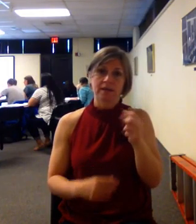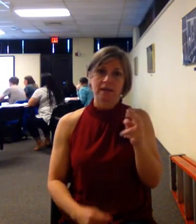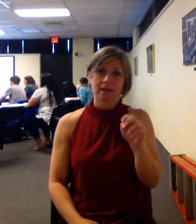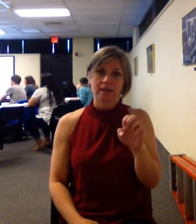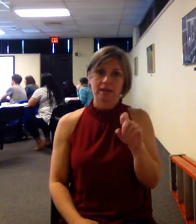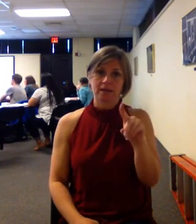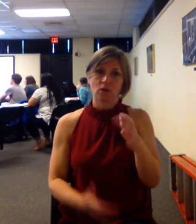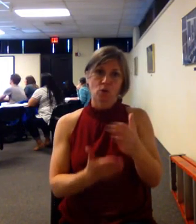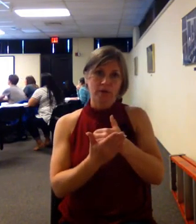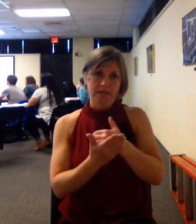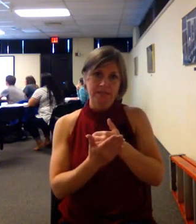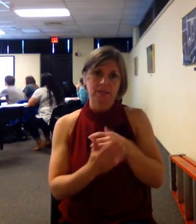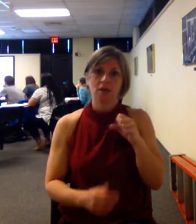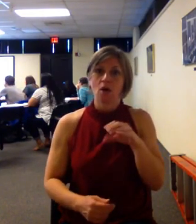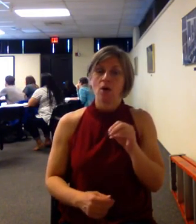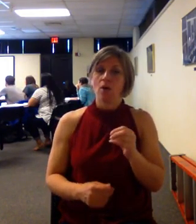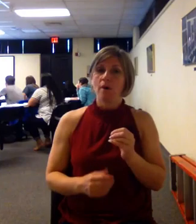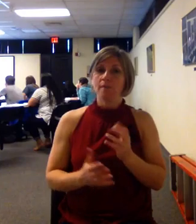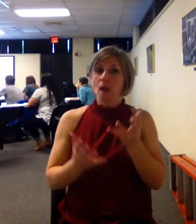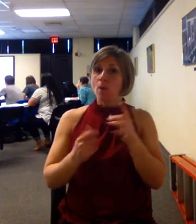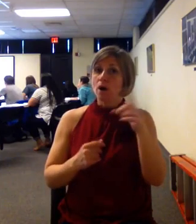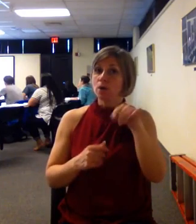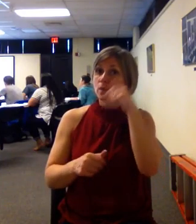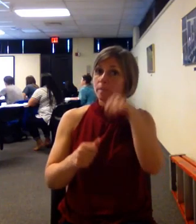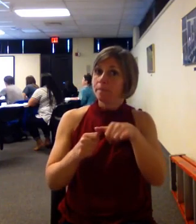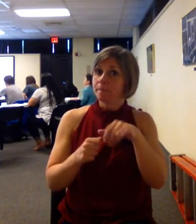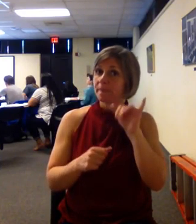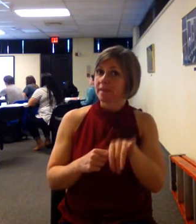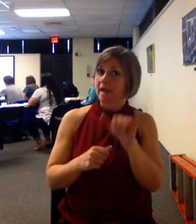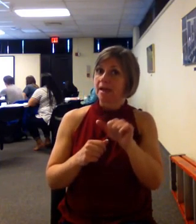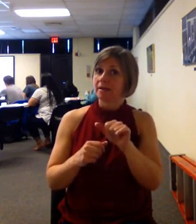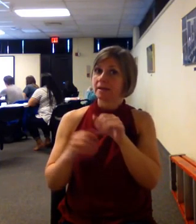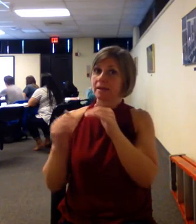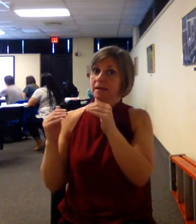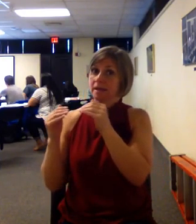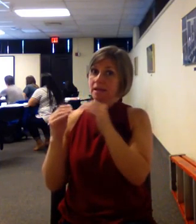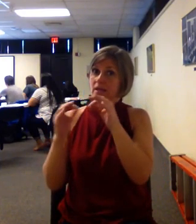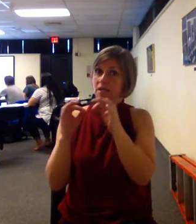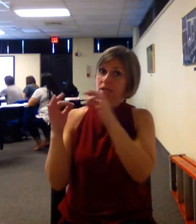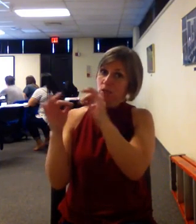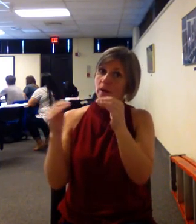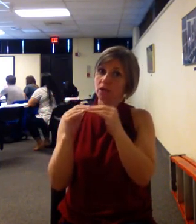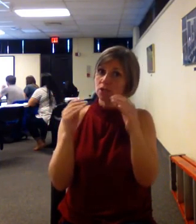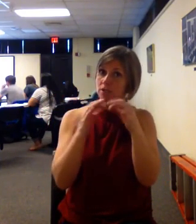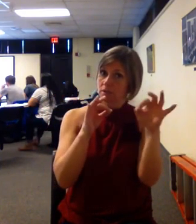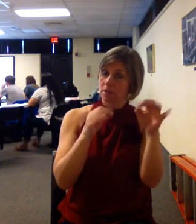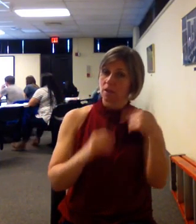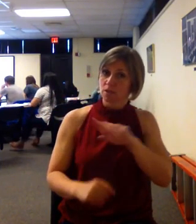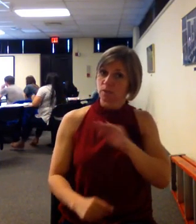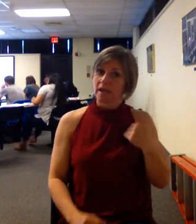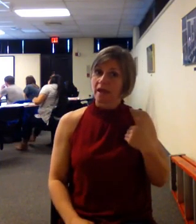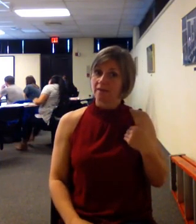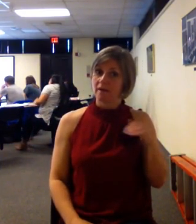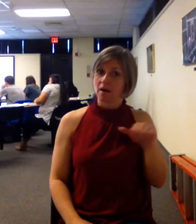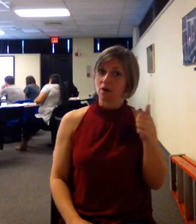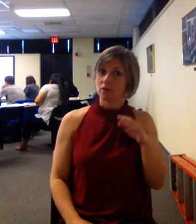So again, I want you guys to remember this equation because then remember we've got a cost of external equity that starts to come into play then.